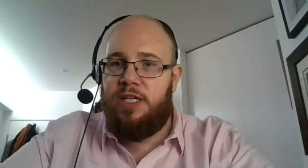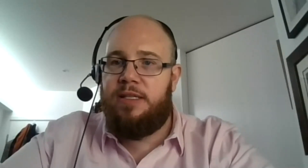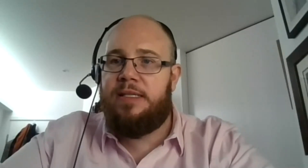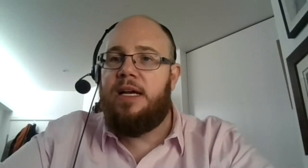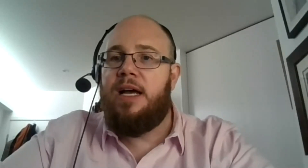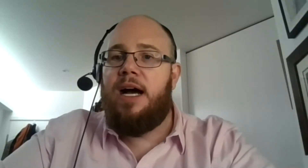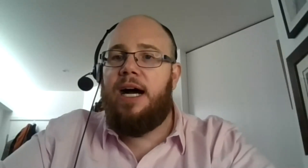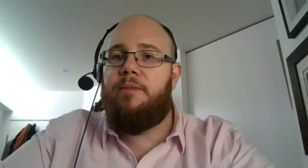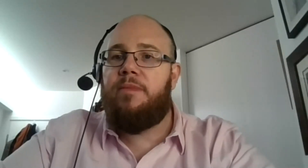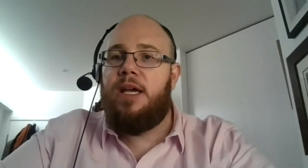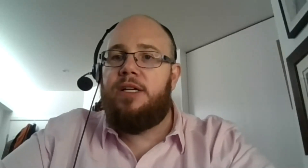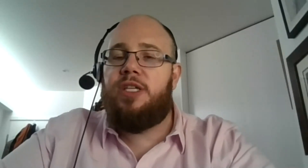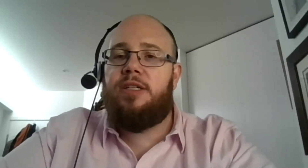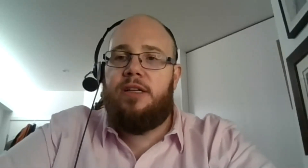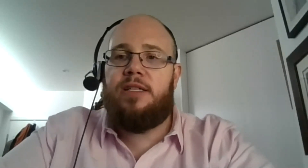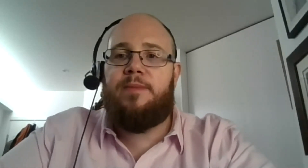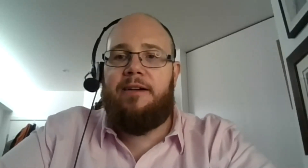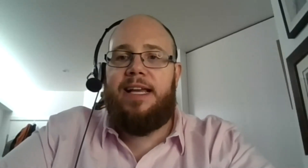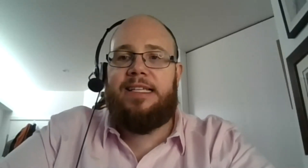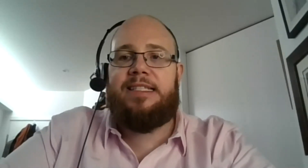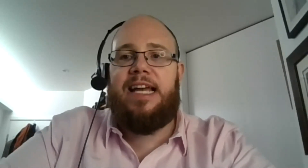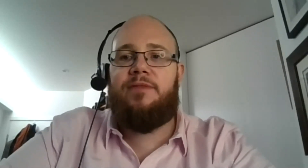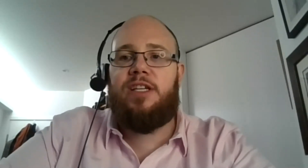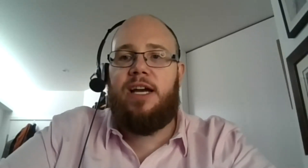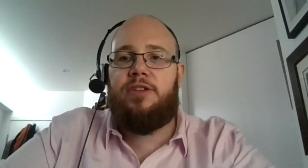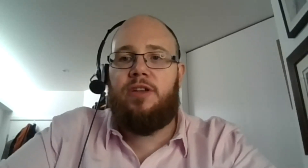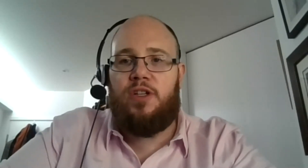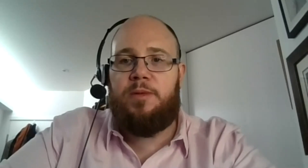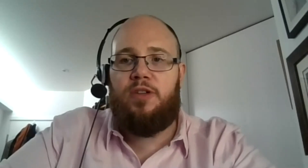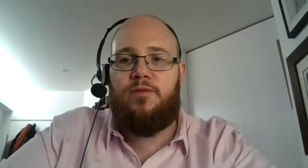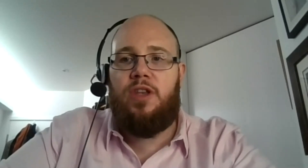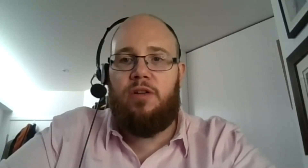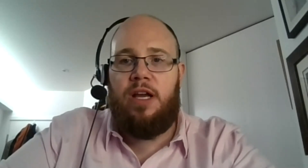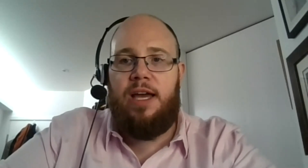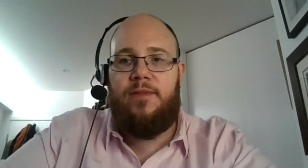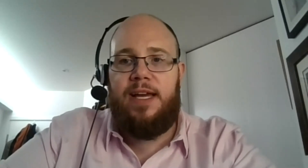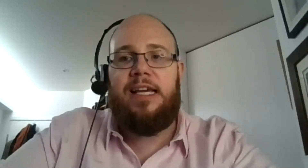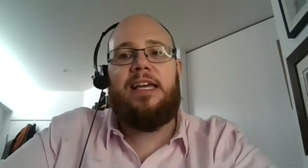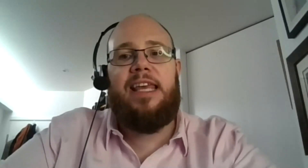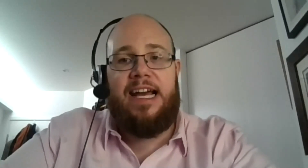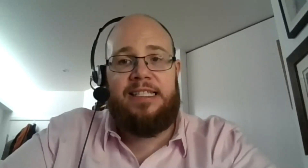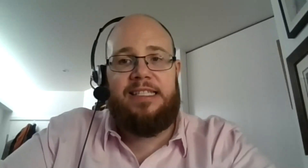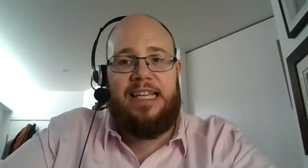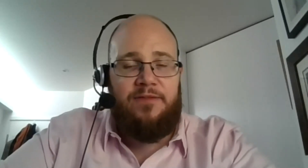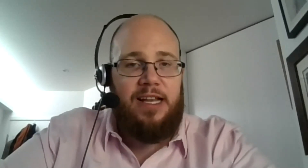restrictions. Susan asked about, is it safe to go to the hospital for non-COVID? Yes,